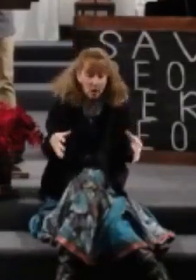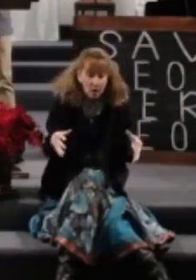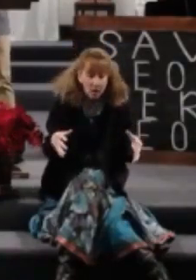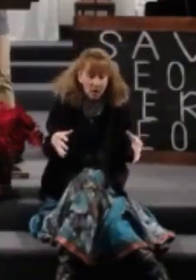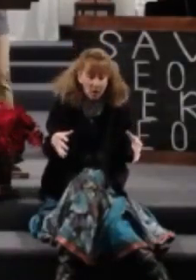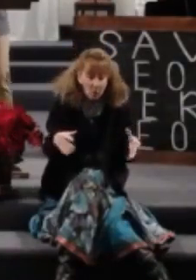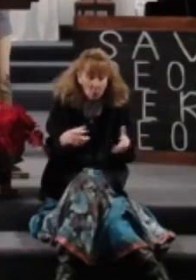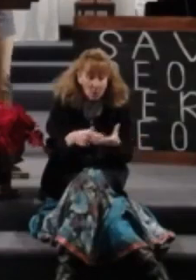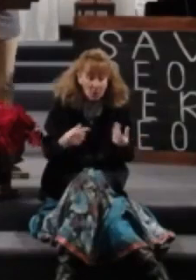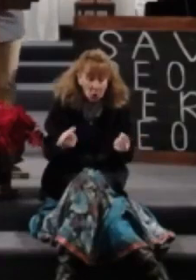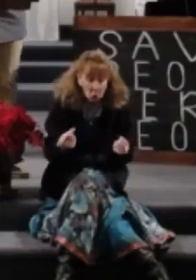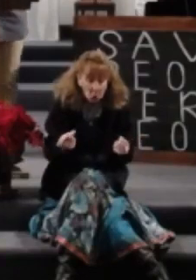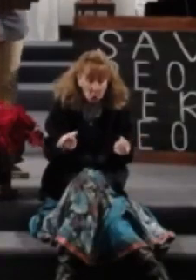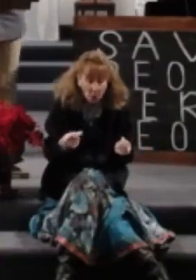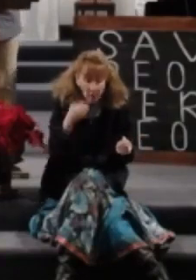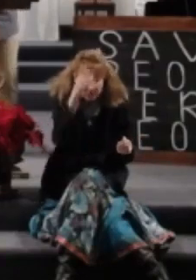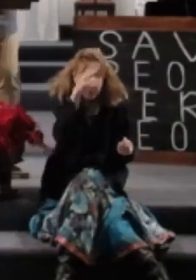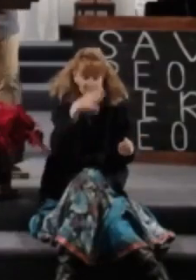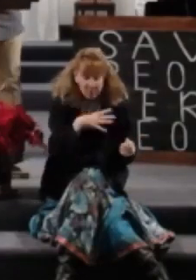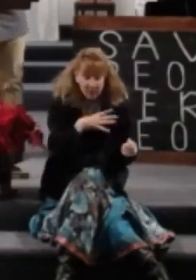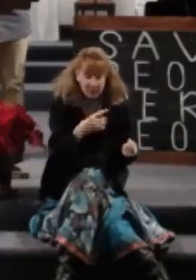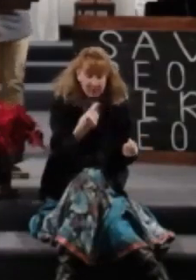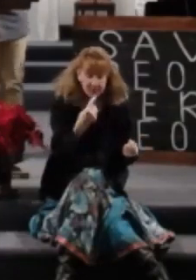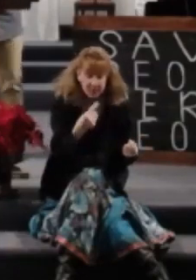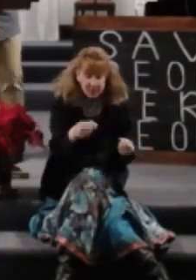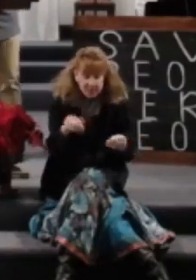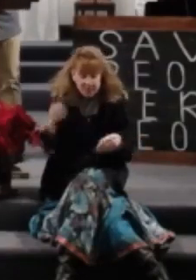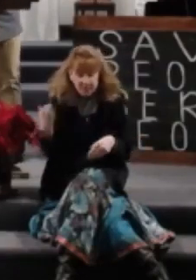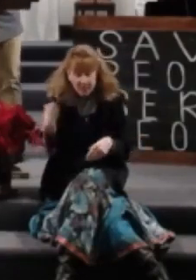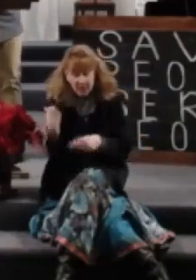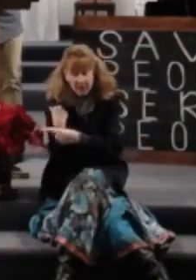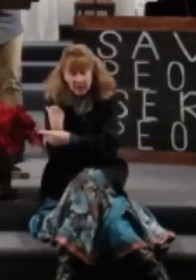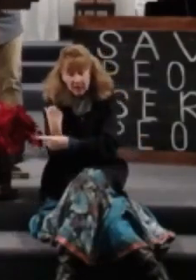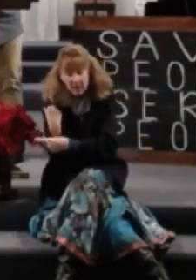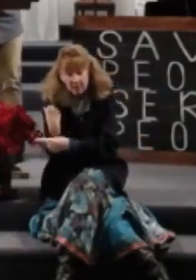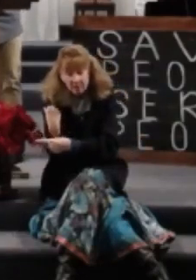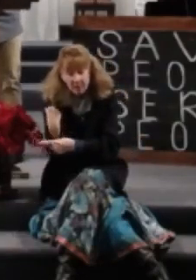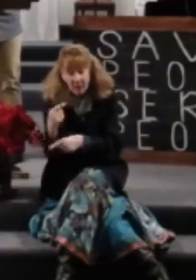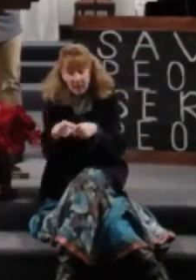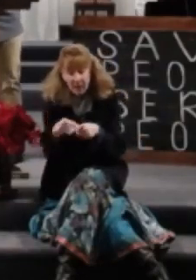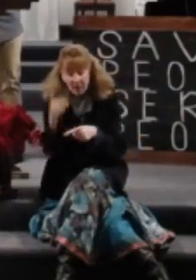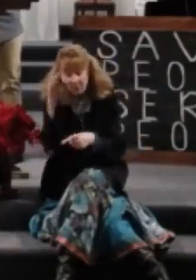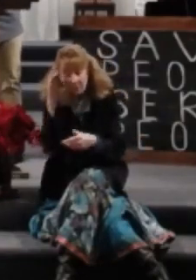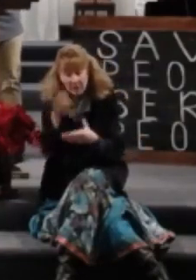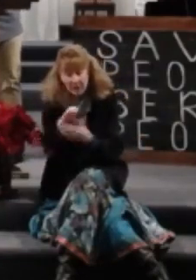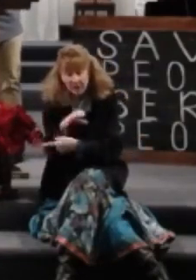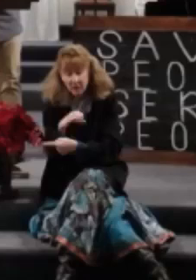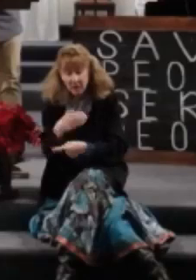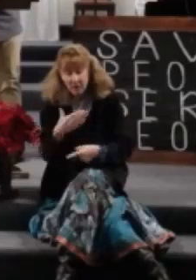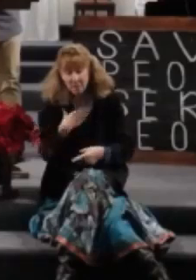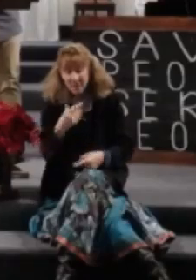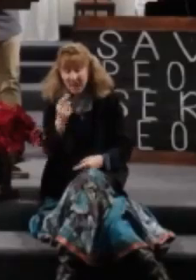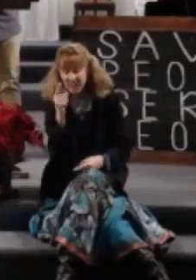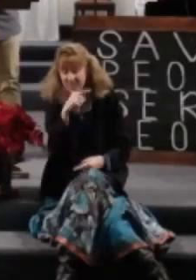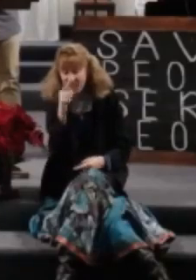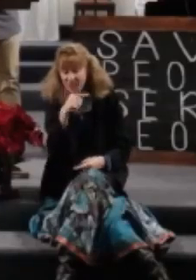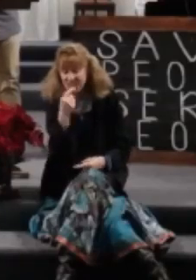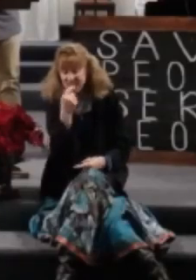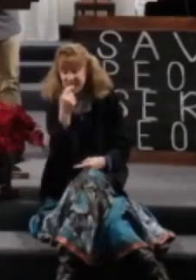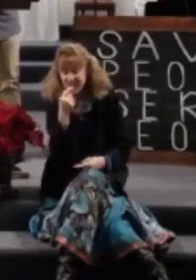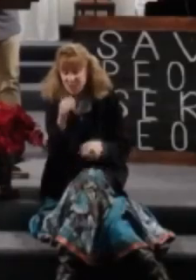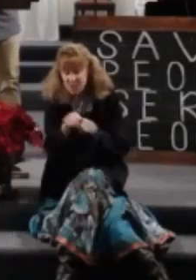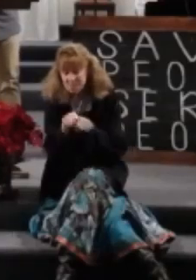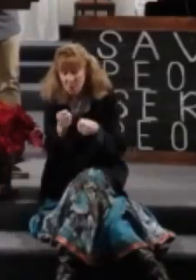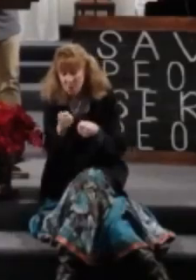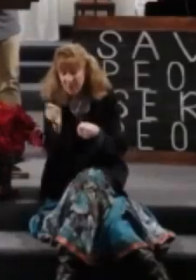by panic, he mutters to the guy sitting next to him. He says, "I can't believe it." He says, "My false teeth just broke, and I got